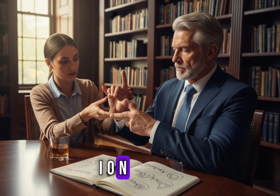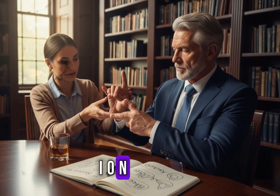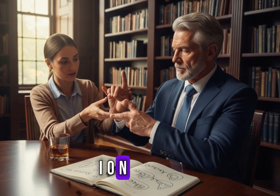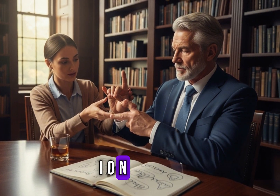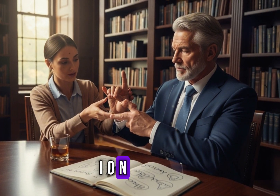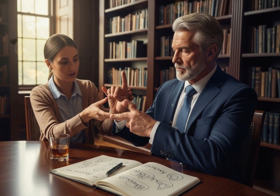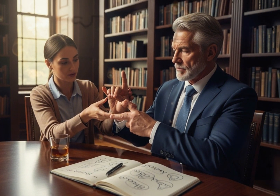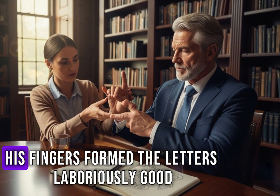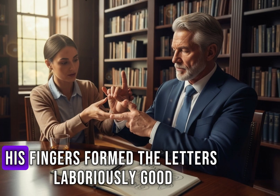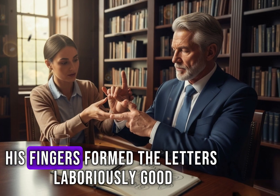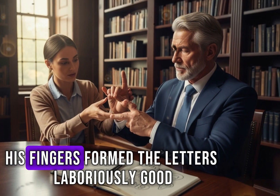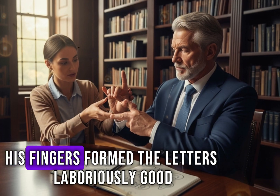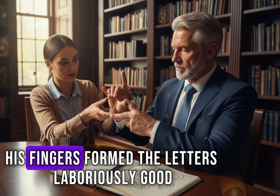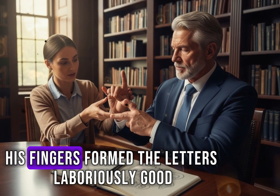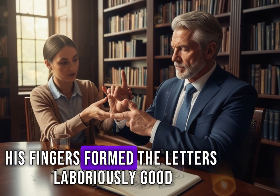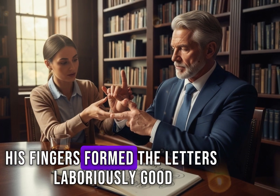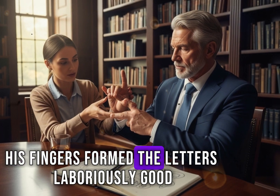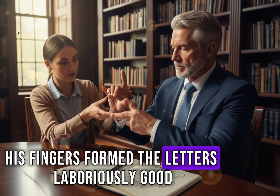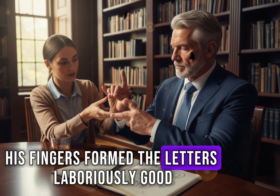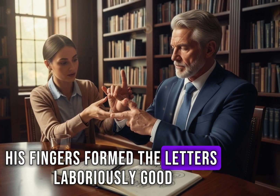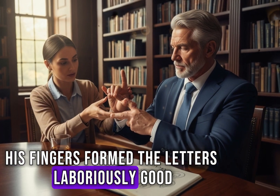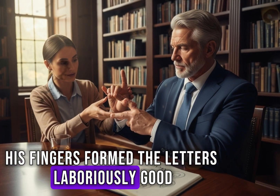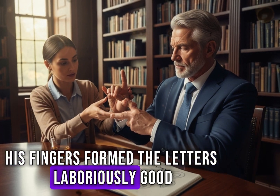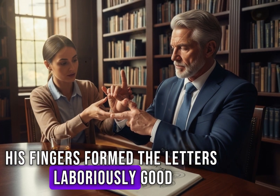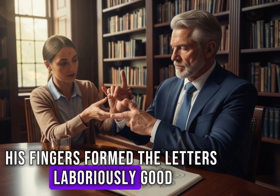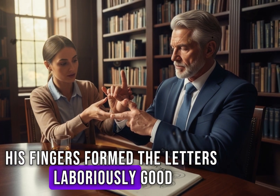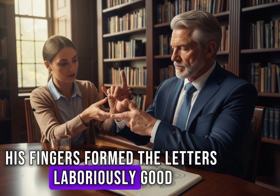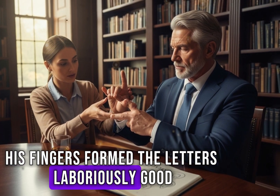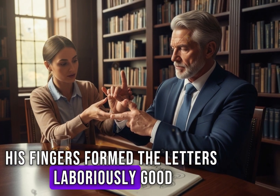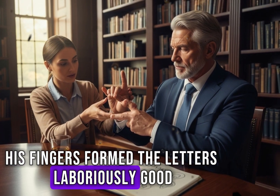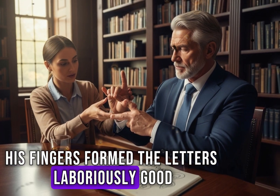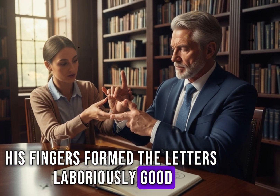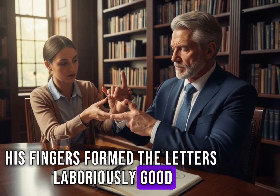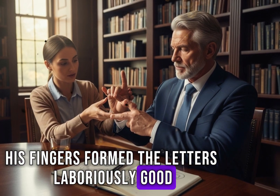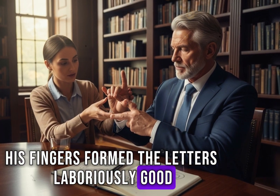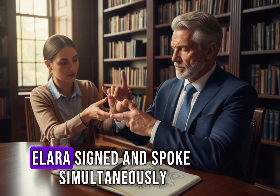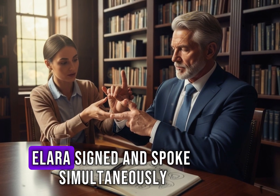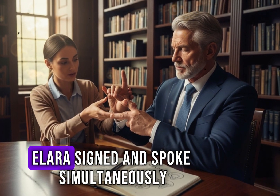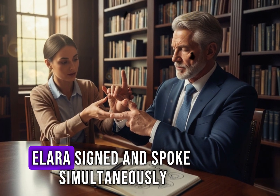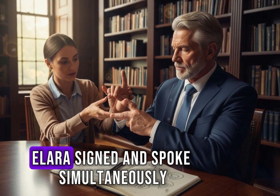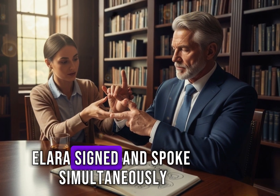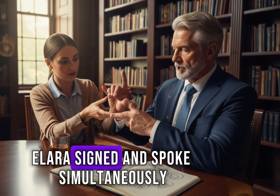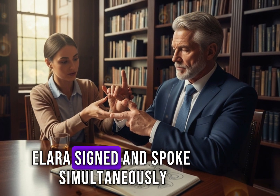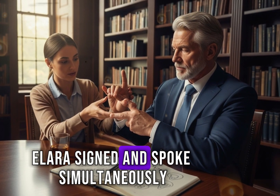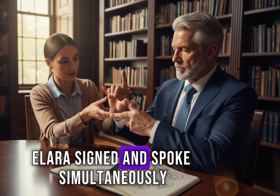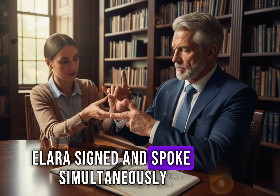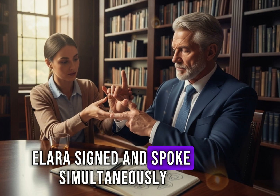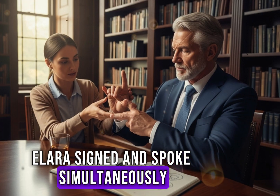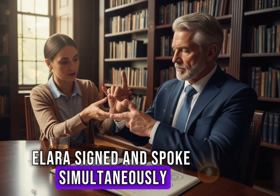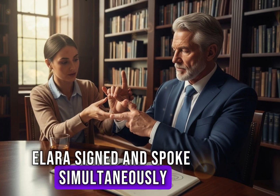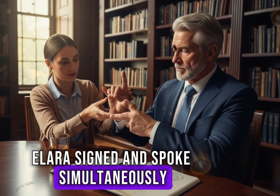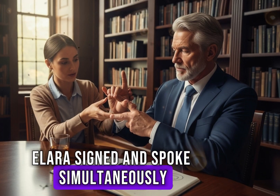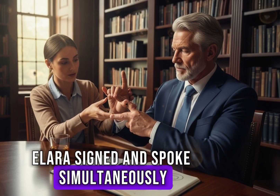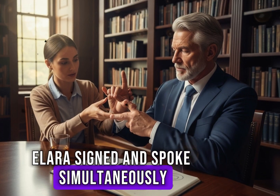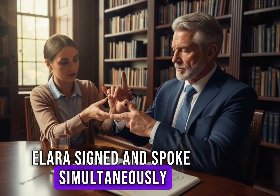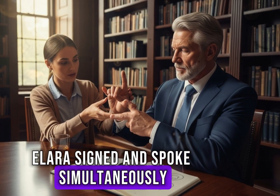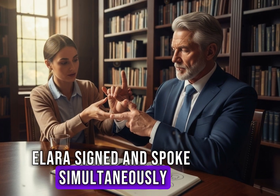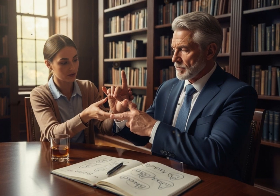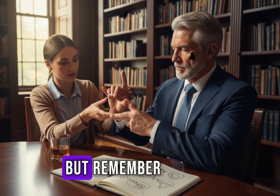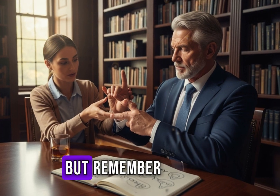I-N-T-E-G-R-A-T-I-O-N. His fingers formed the letters laboriously. Good, Elara signed and spoke simultaneously. But